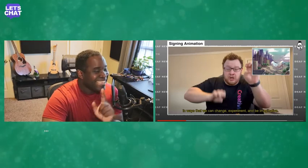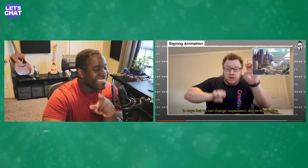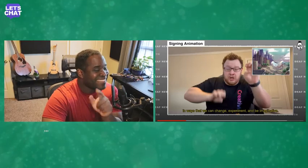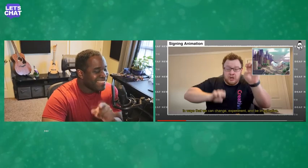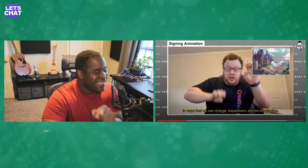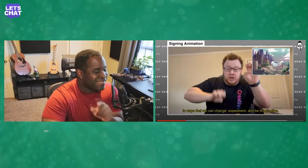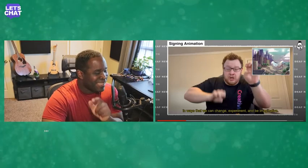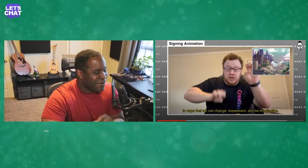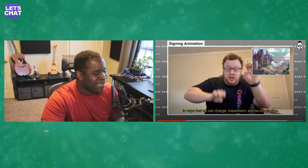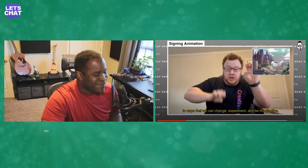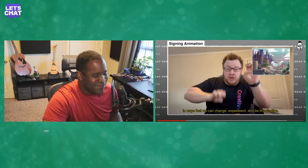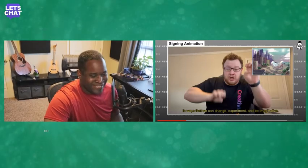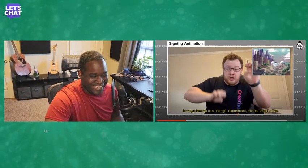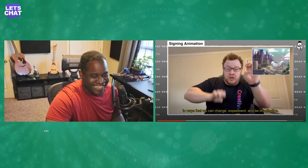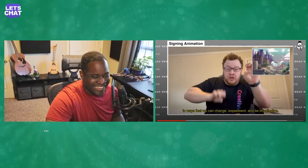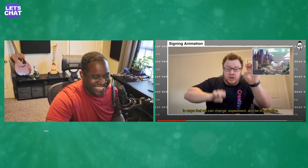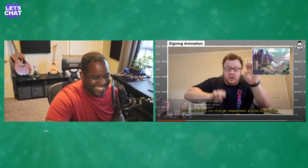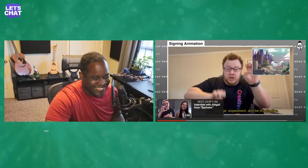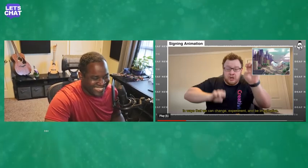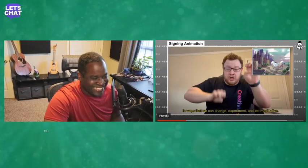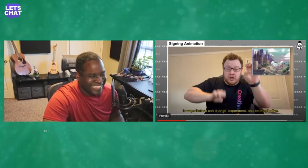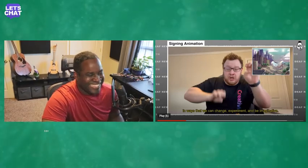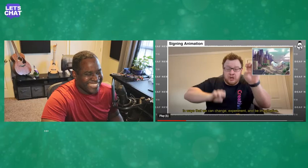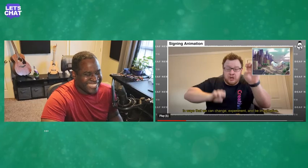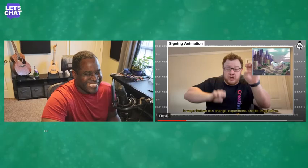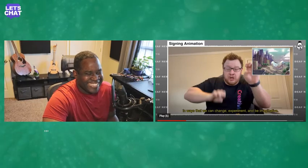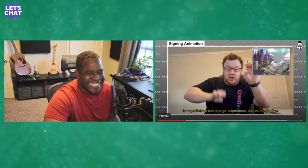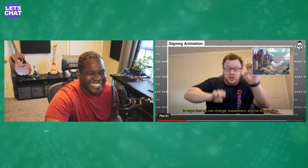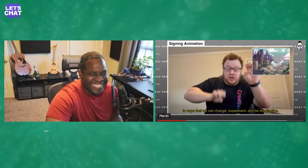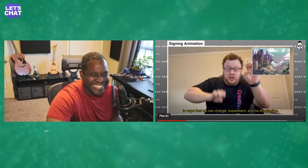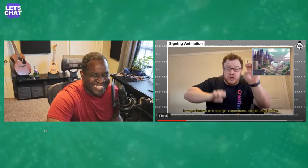Hey, this guy signs like how black people sign, and I love it.